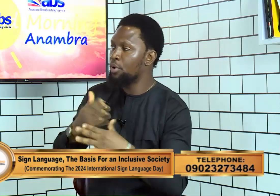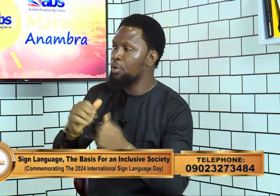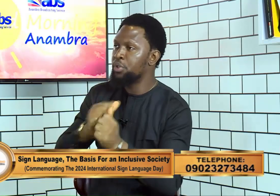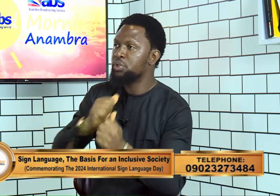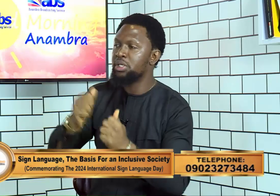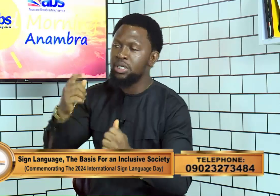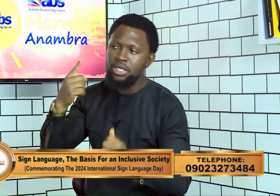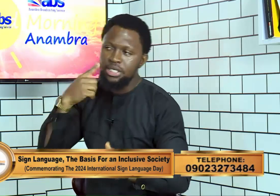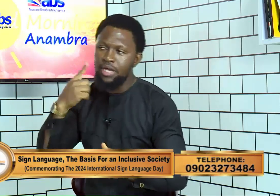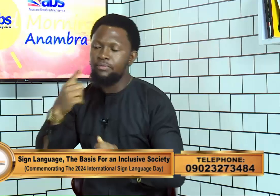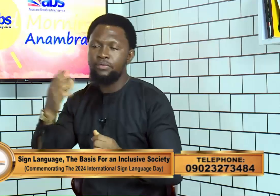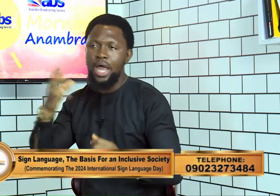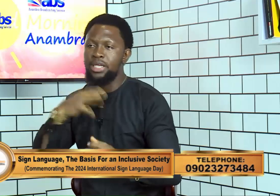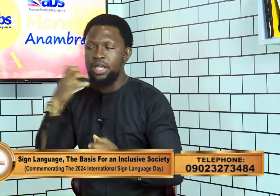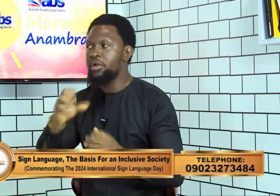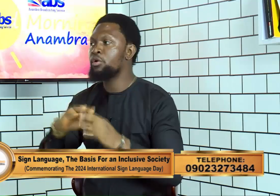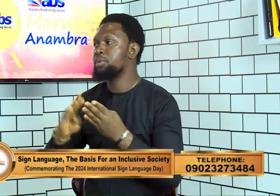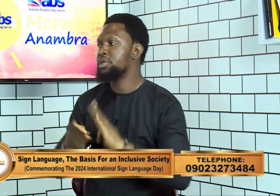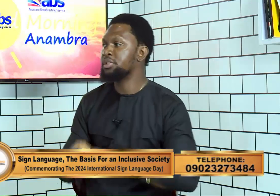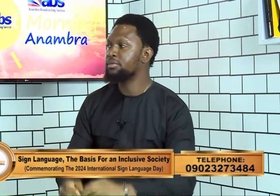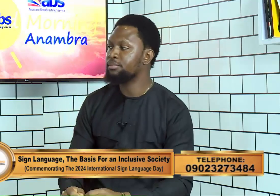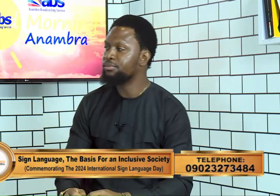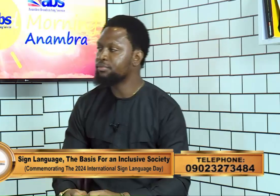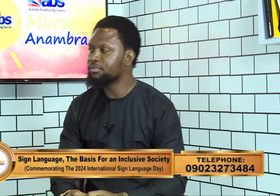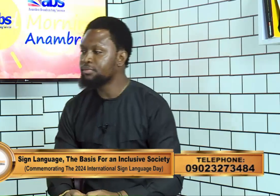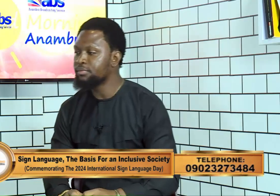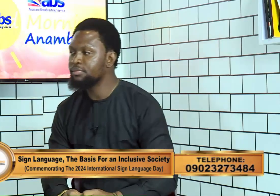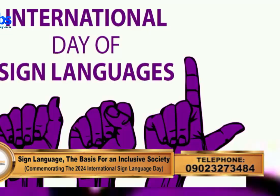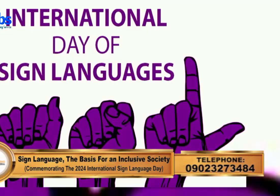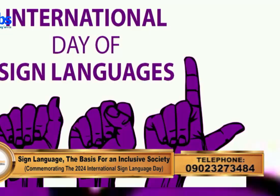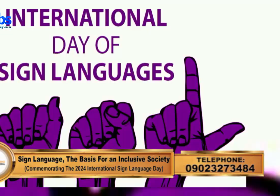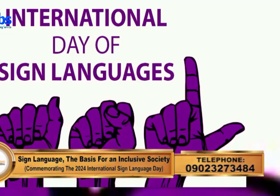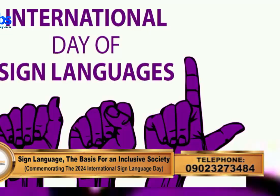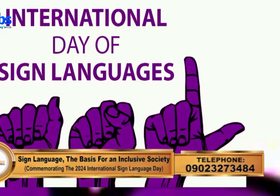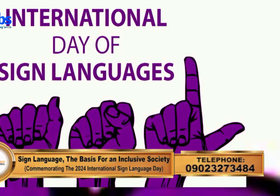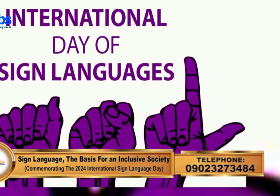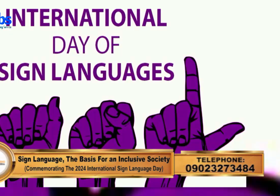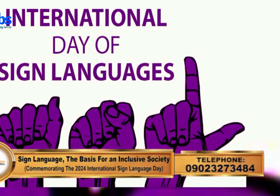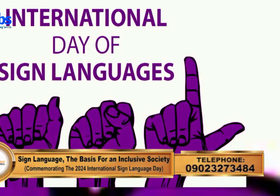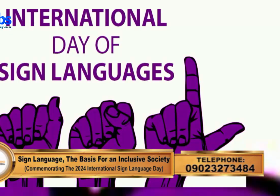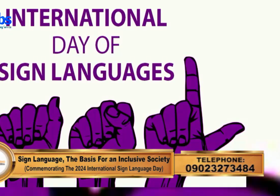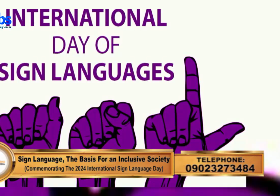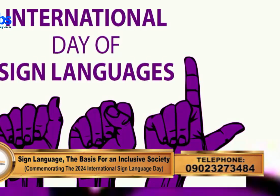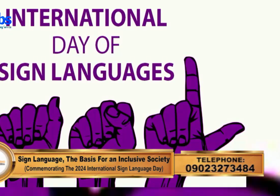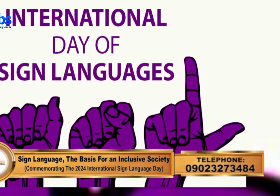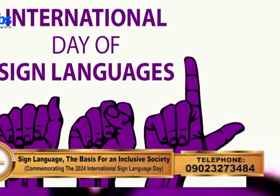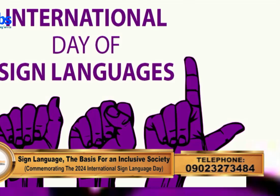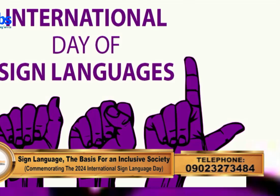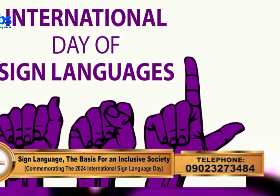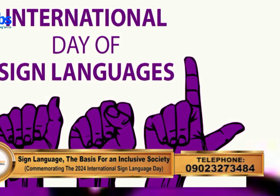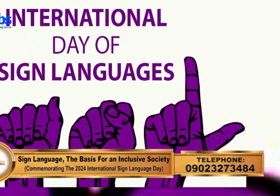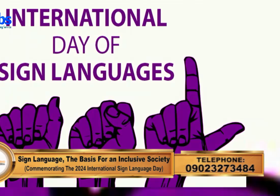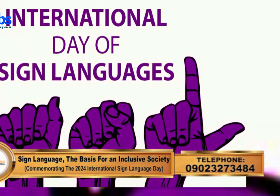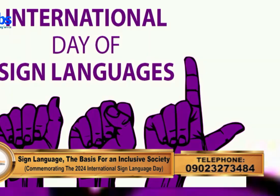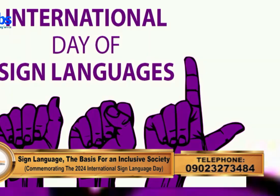gap between the deaf and the hearing community. In Anambra State Disability Rights Commission to help you,